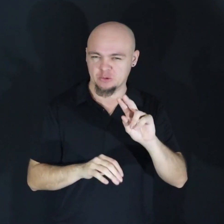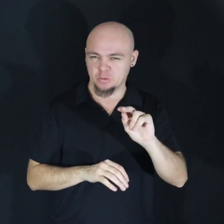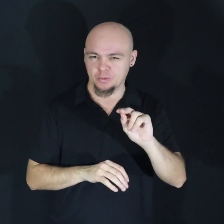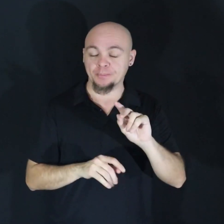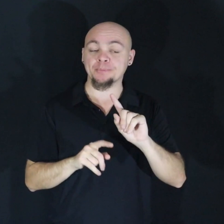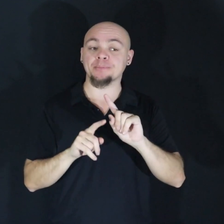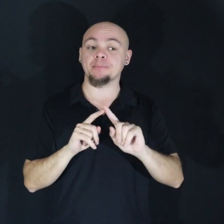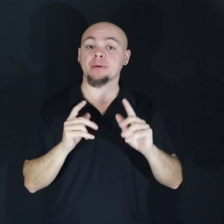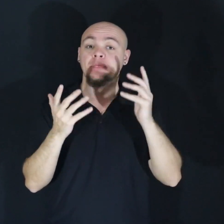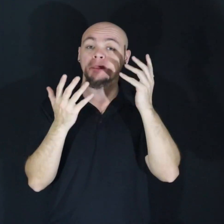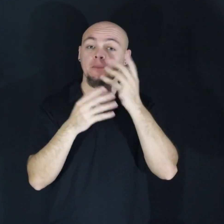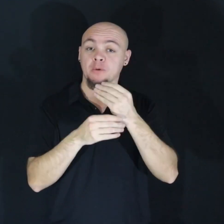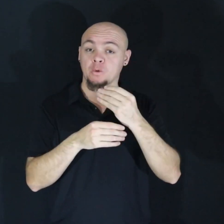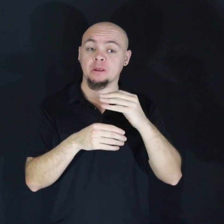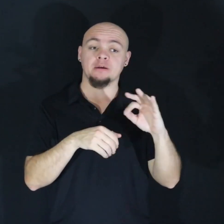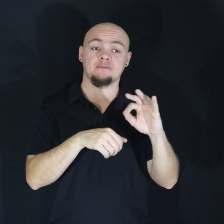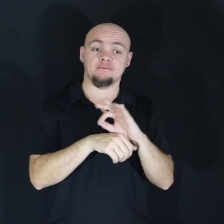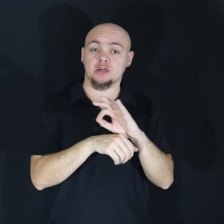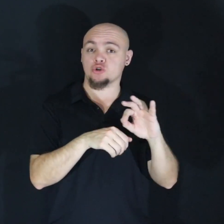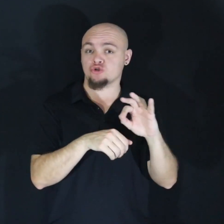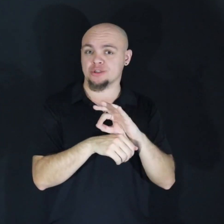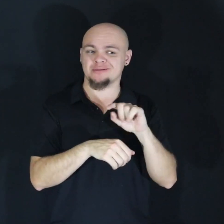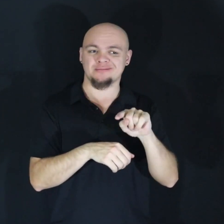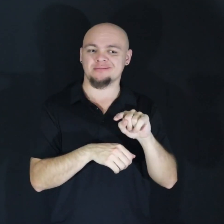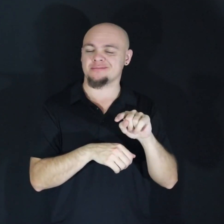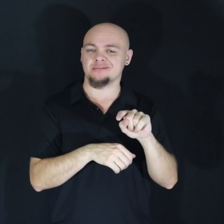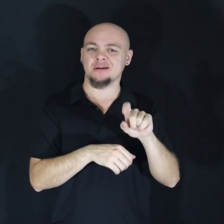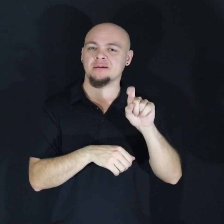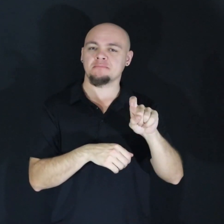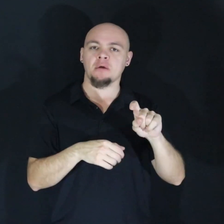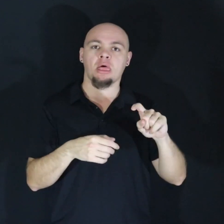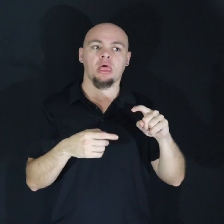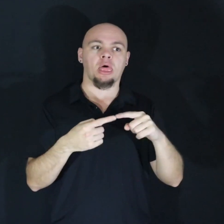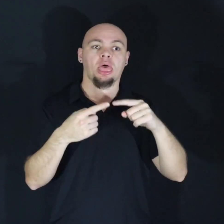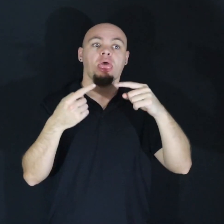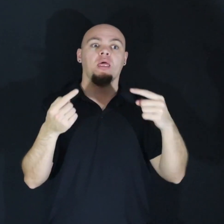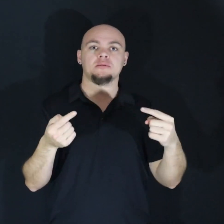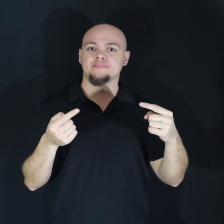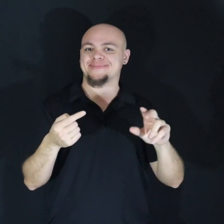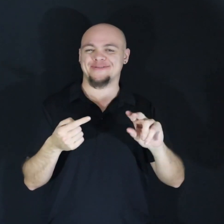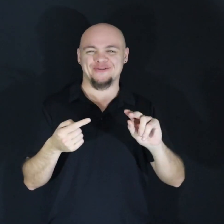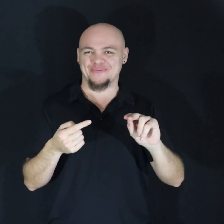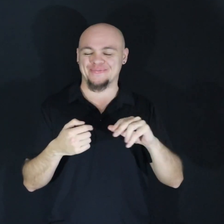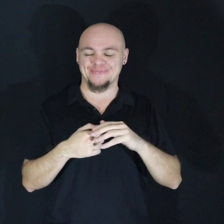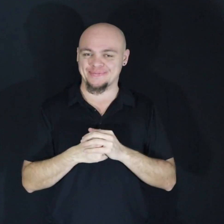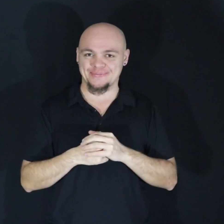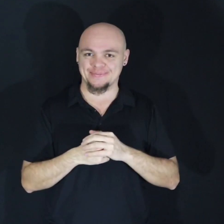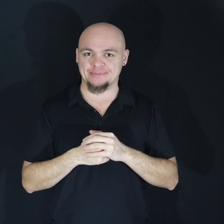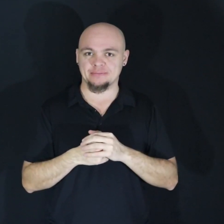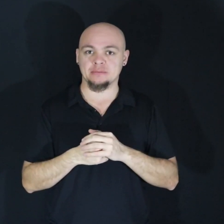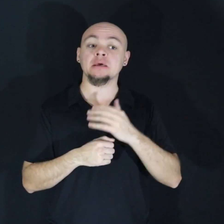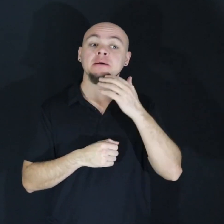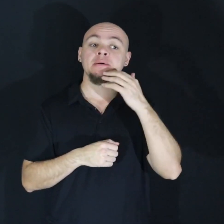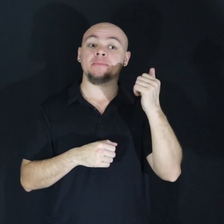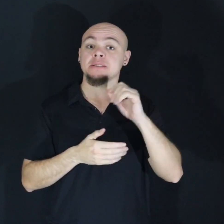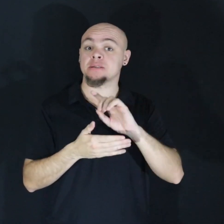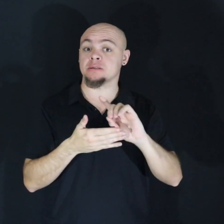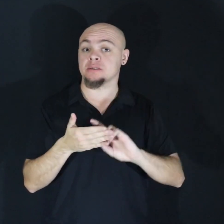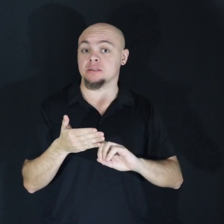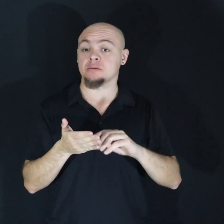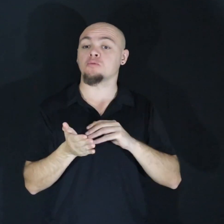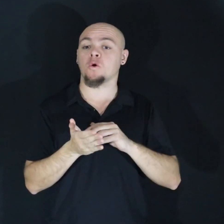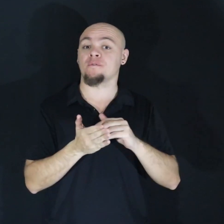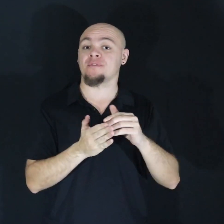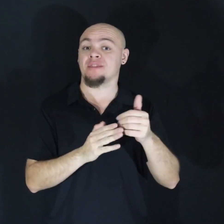but the beauty and functionality don't necessarily have to cancel each other out. The best designs